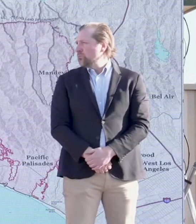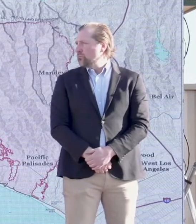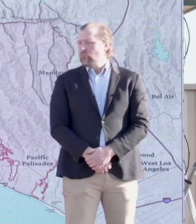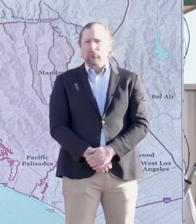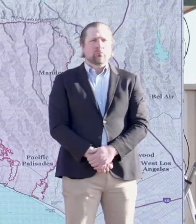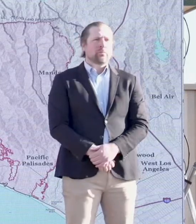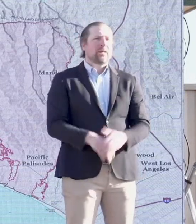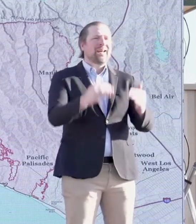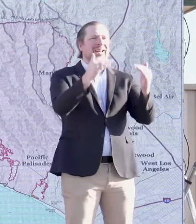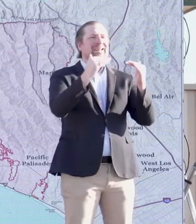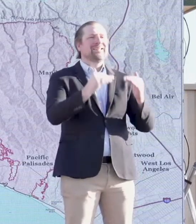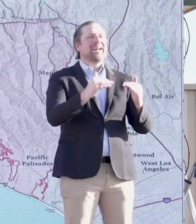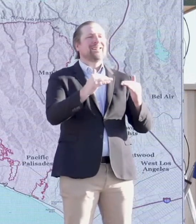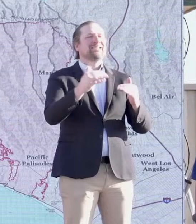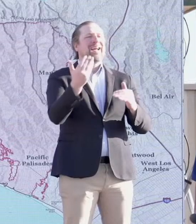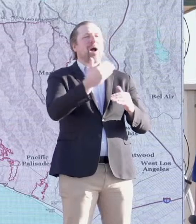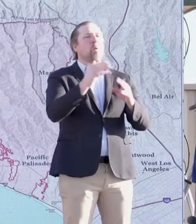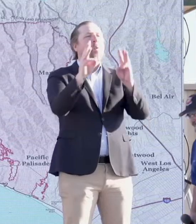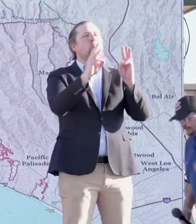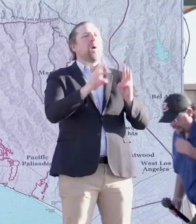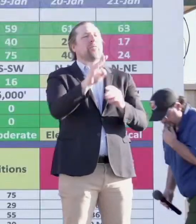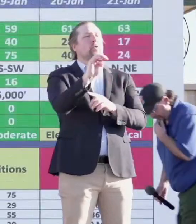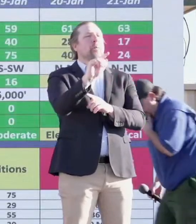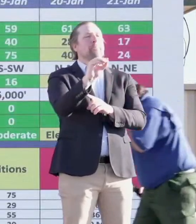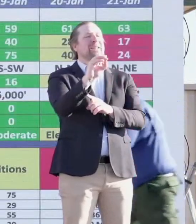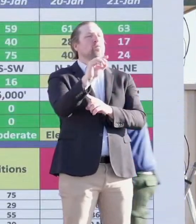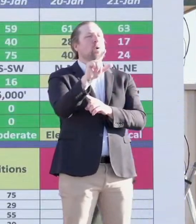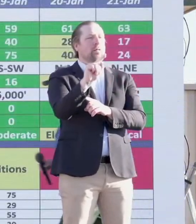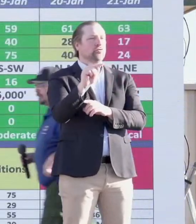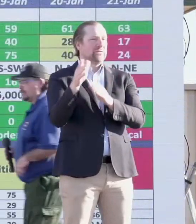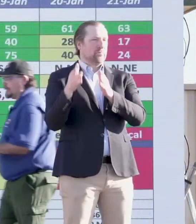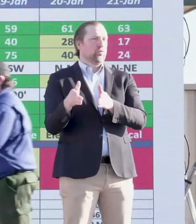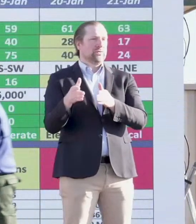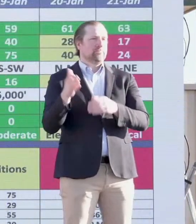Next up, our incident meteorologist.